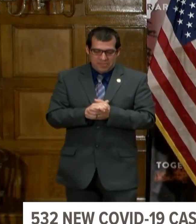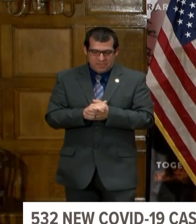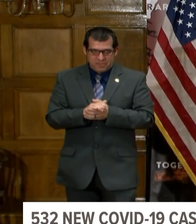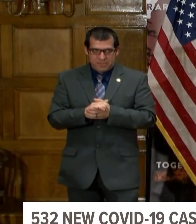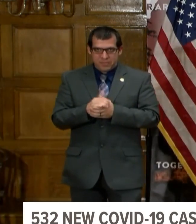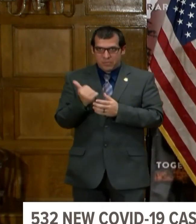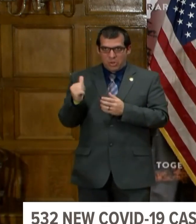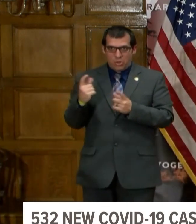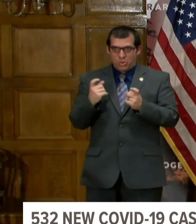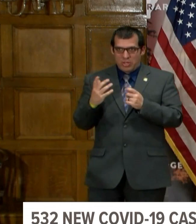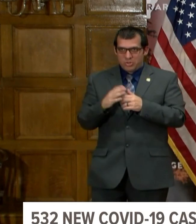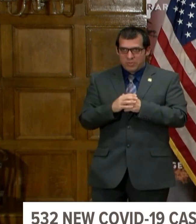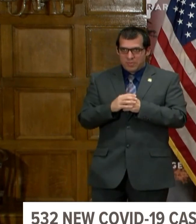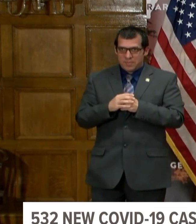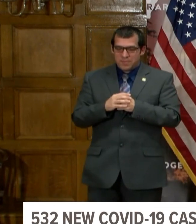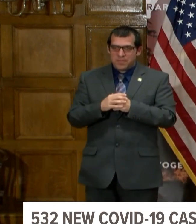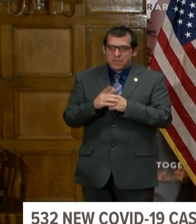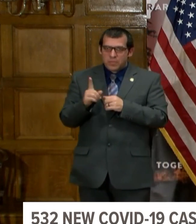Any other question?